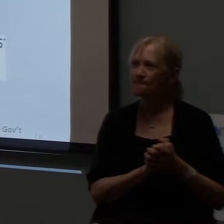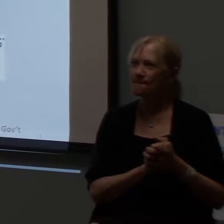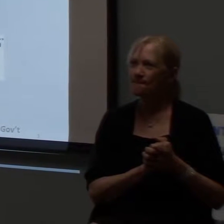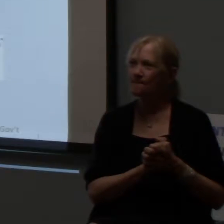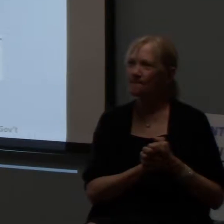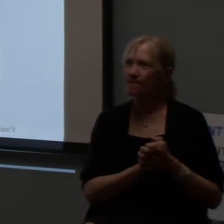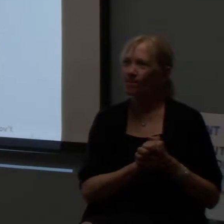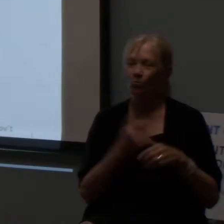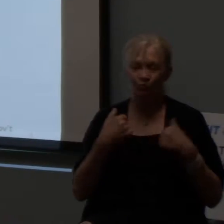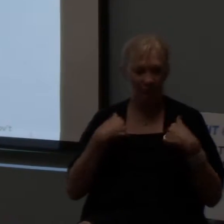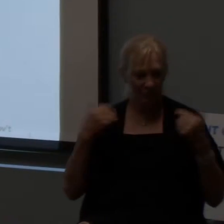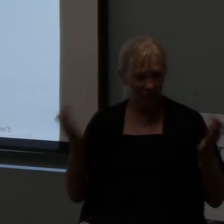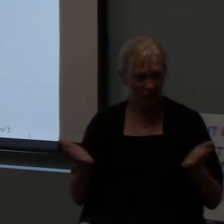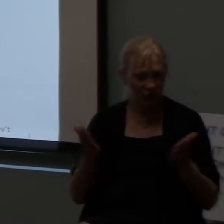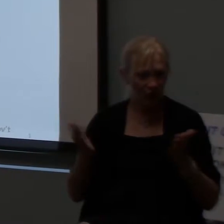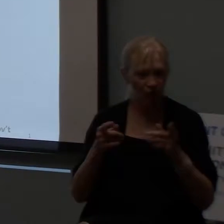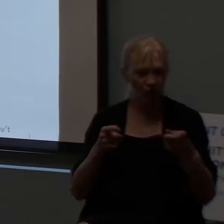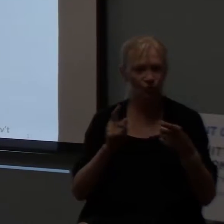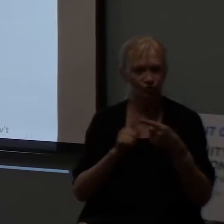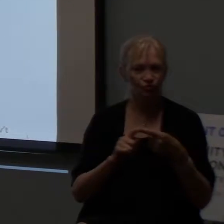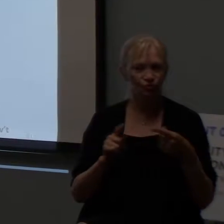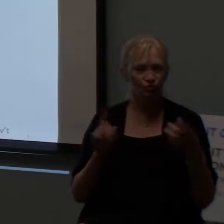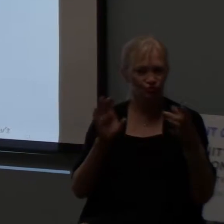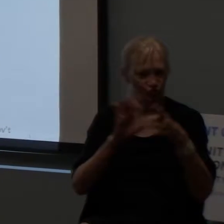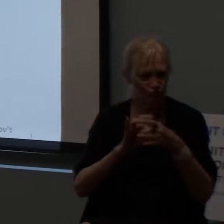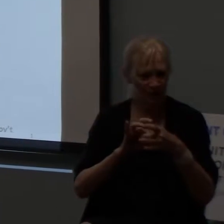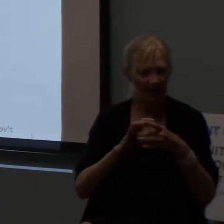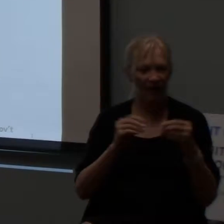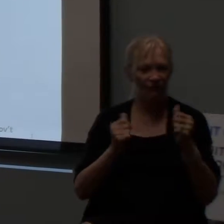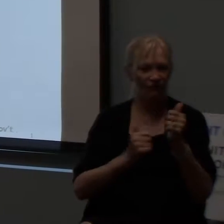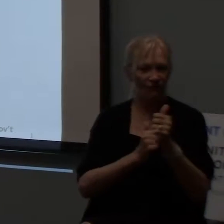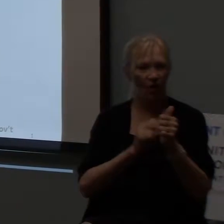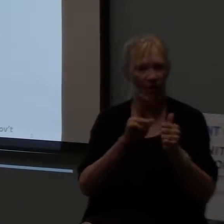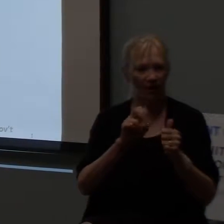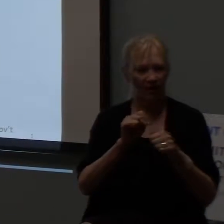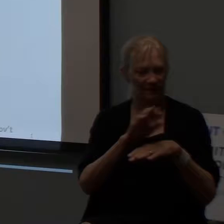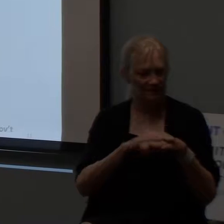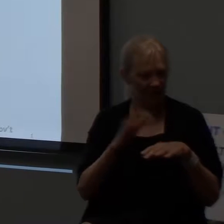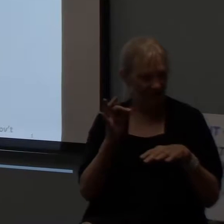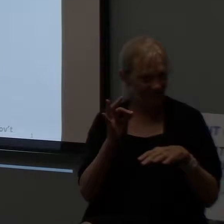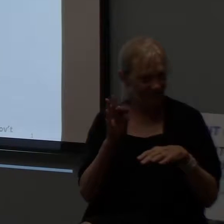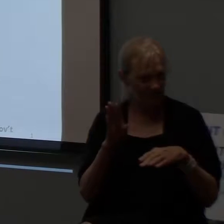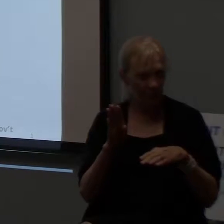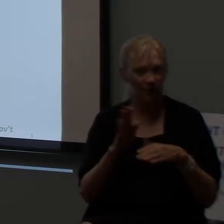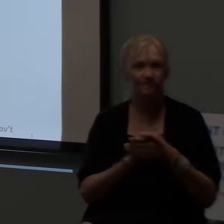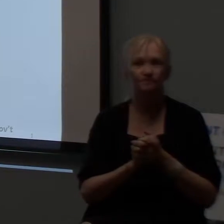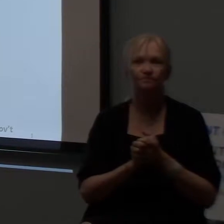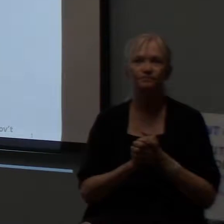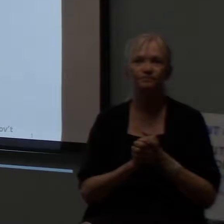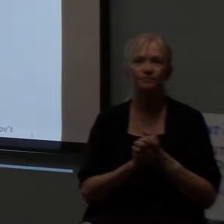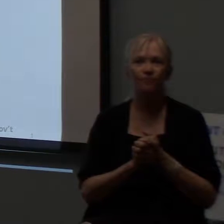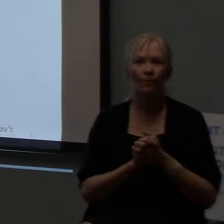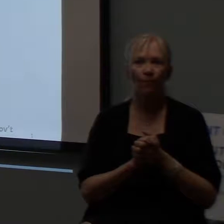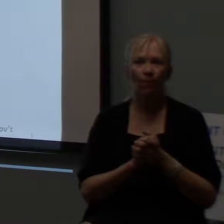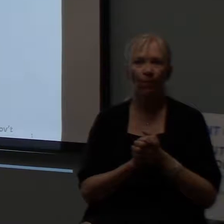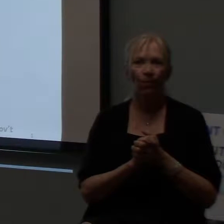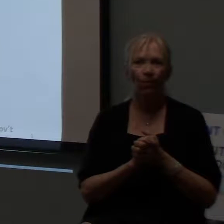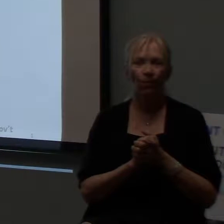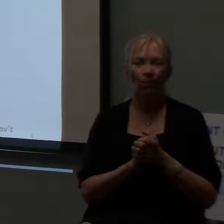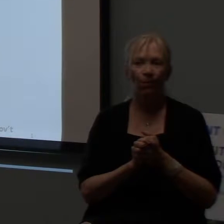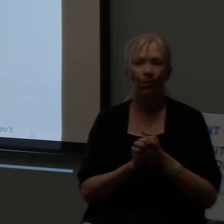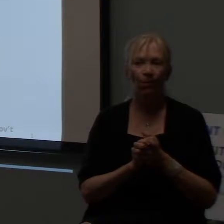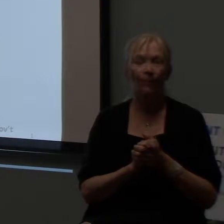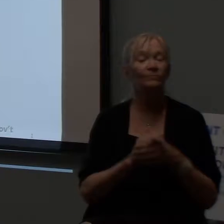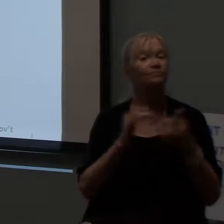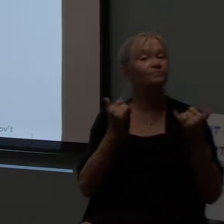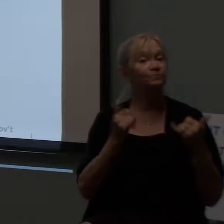So we encourage you to join the League and follow us on Facebook and check our website for upcoming events. So now let's move